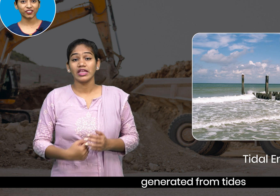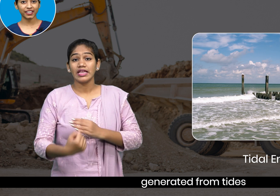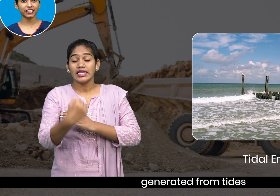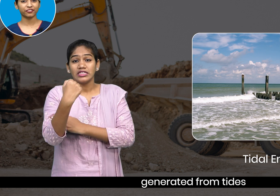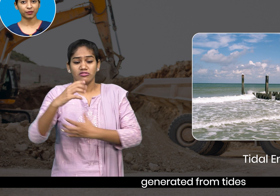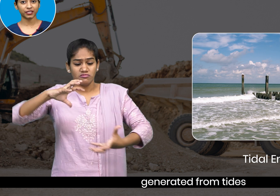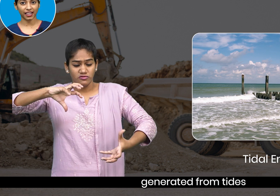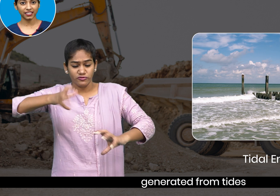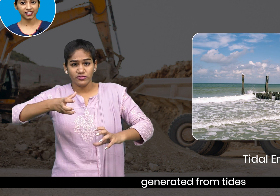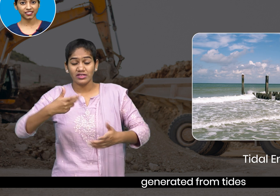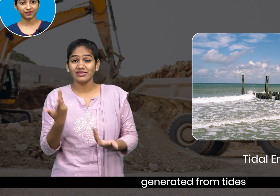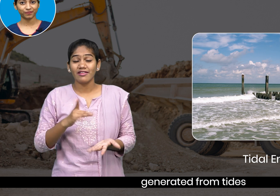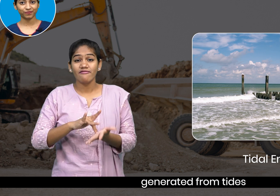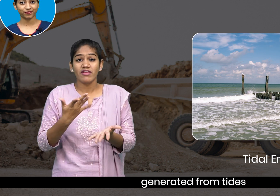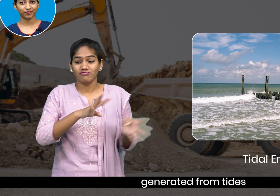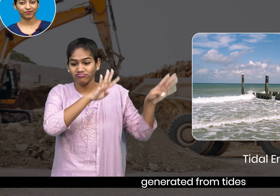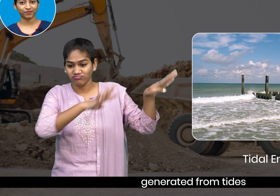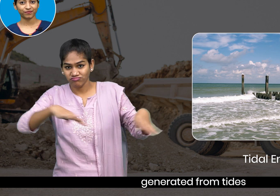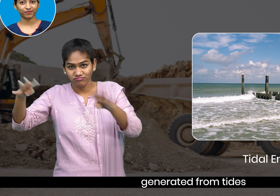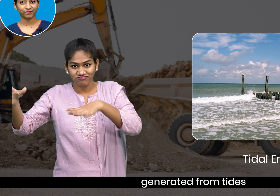Energy generated from tides